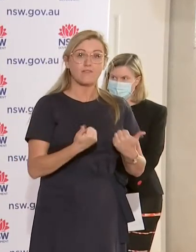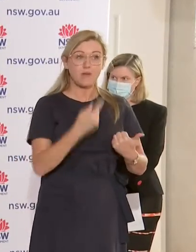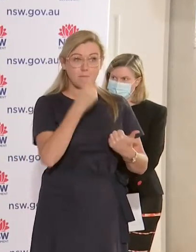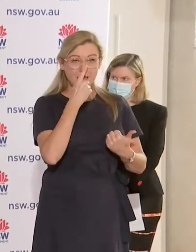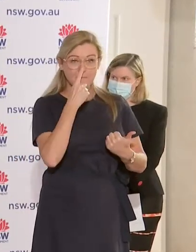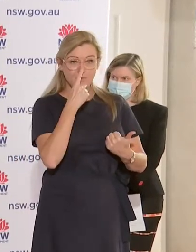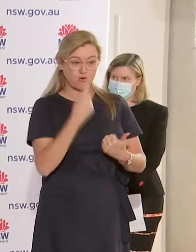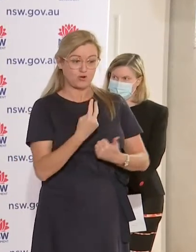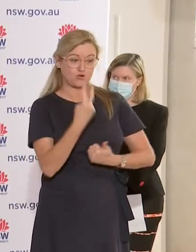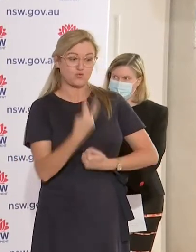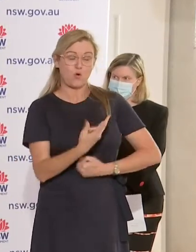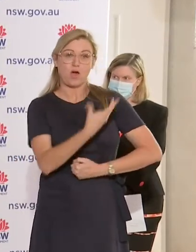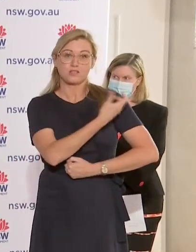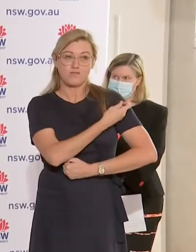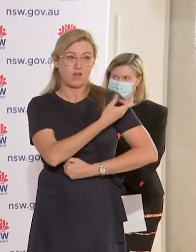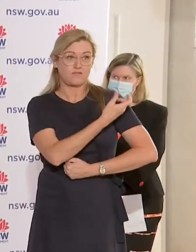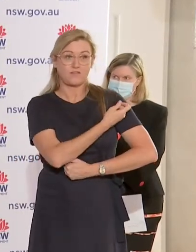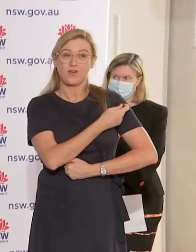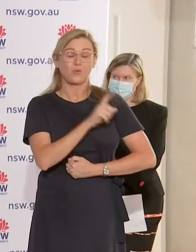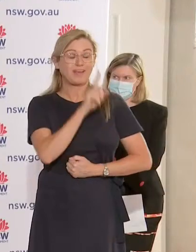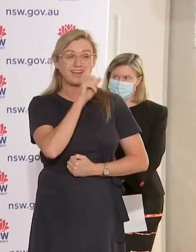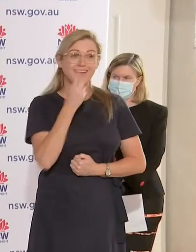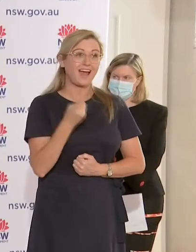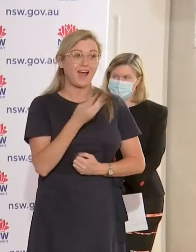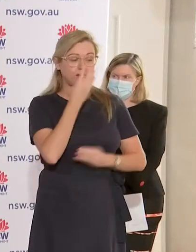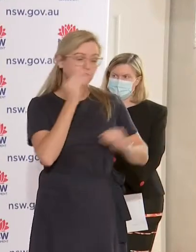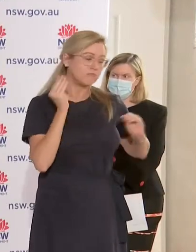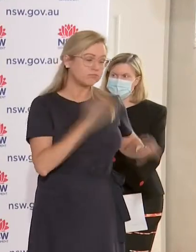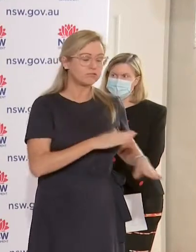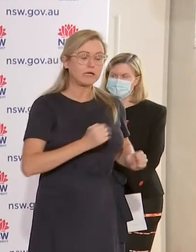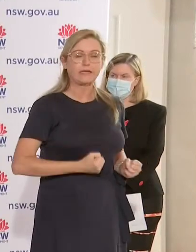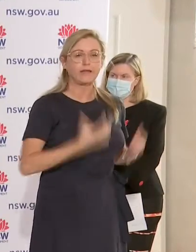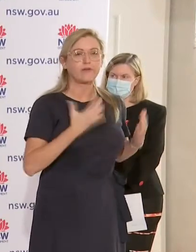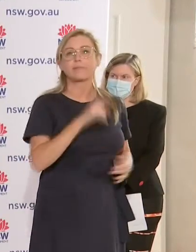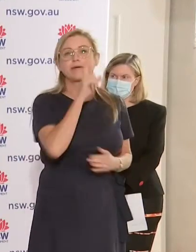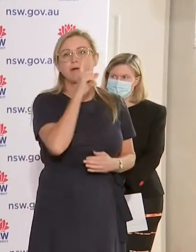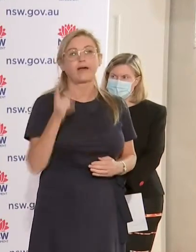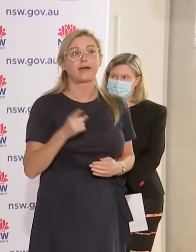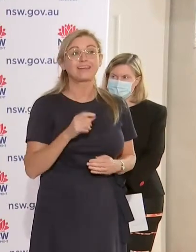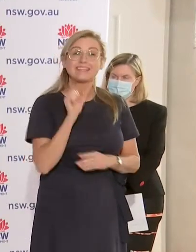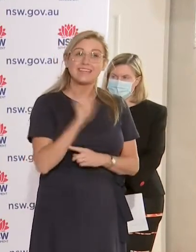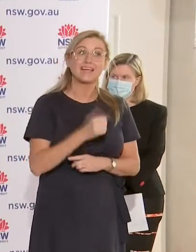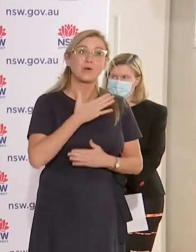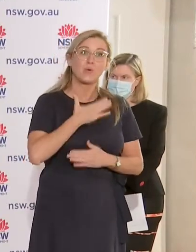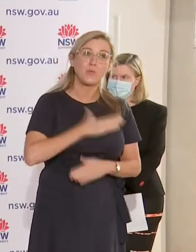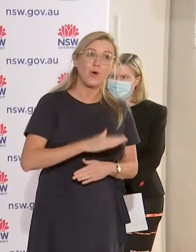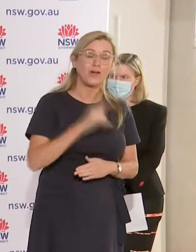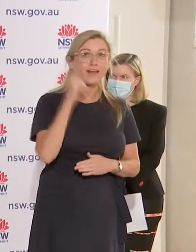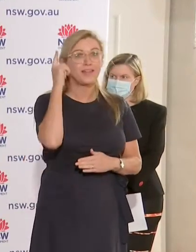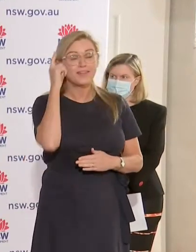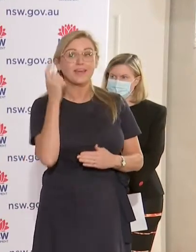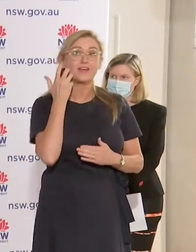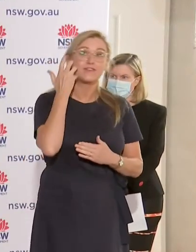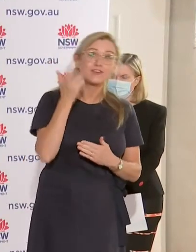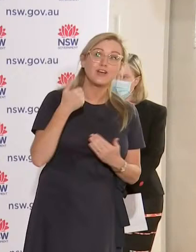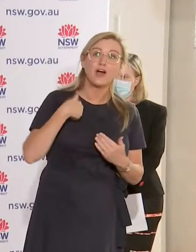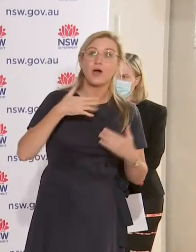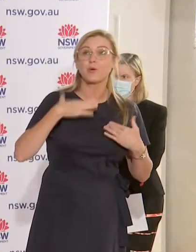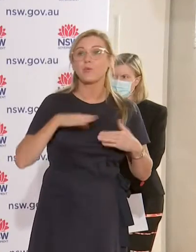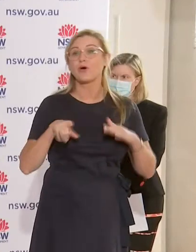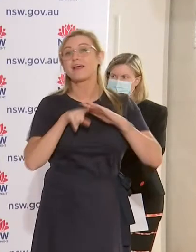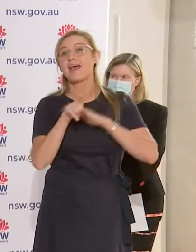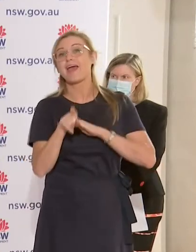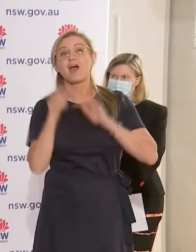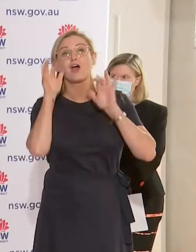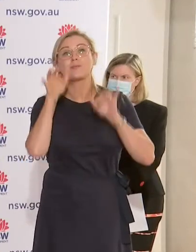double-dose vaccination, we can't let down our guard. And that's why, as much as we'd love to be able to think about things that we can offer people between now